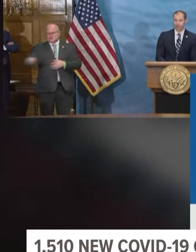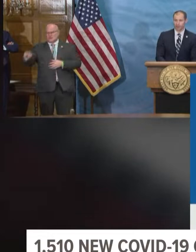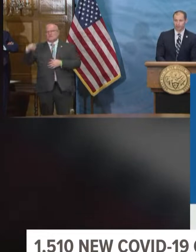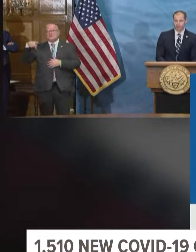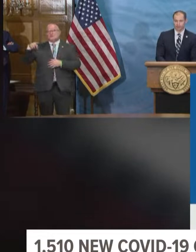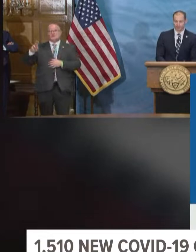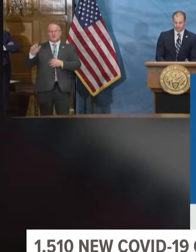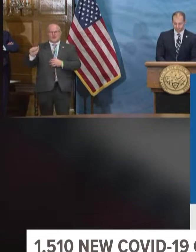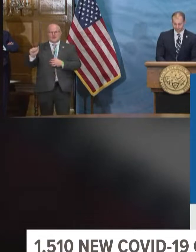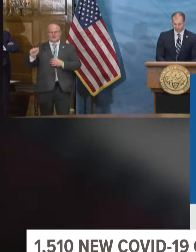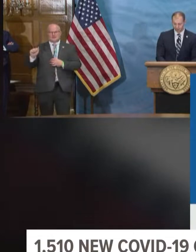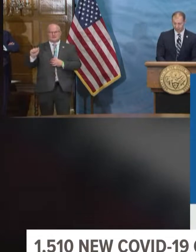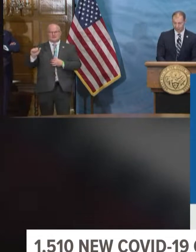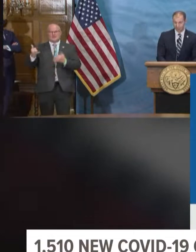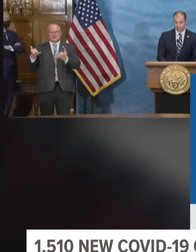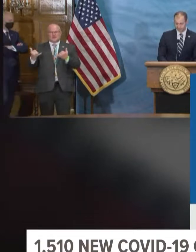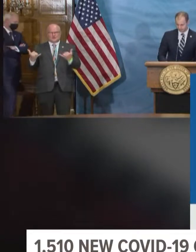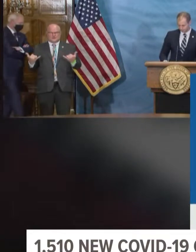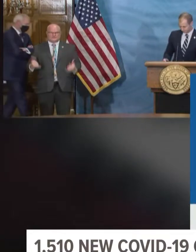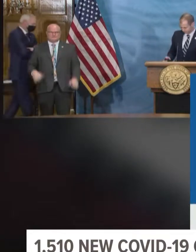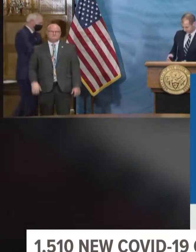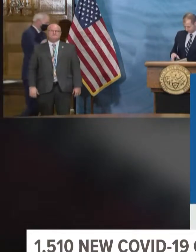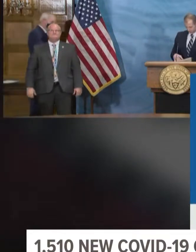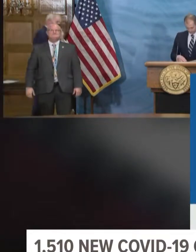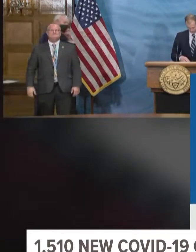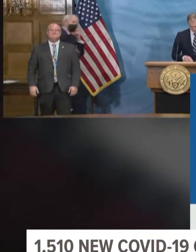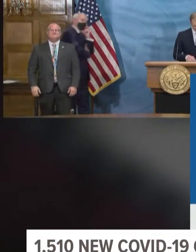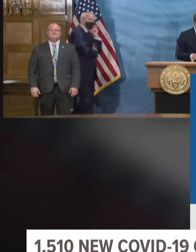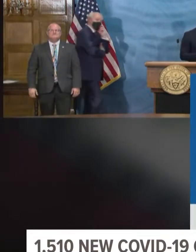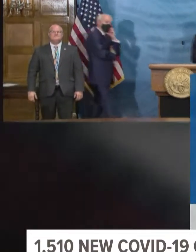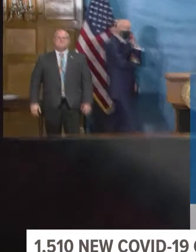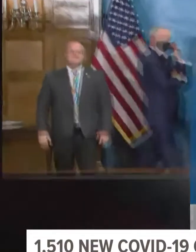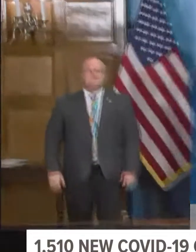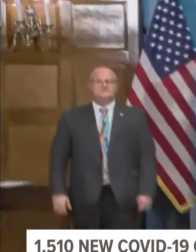PUA. And that's where it currently stands.